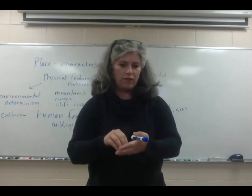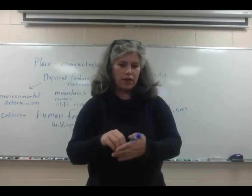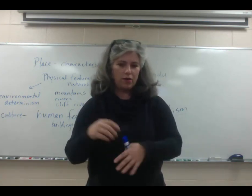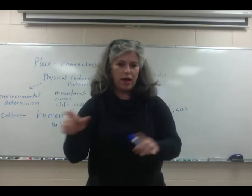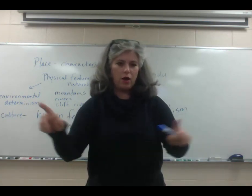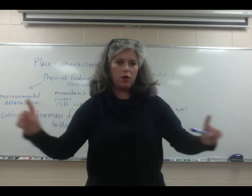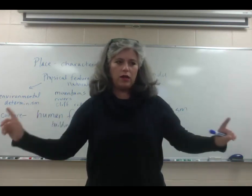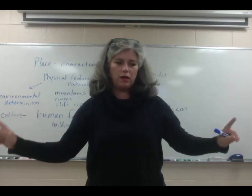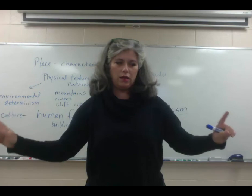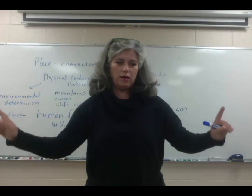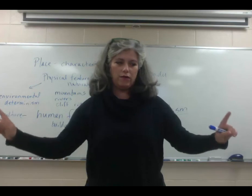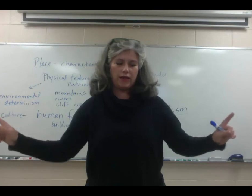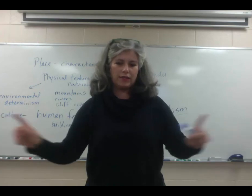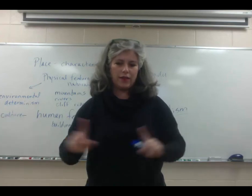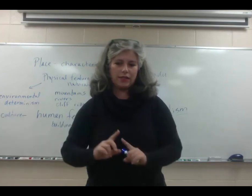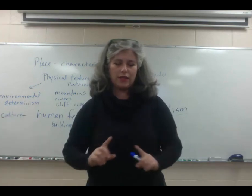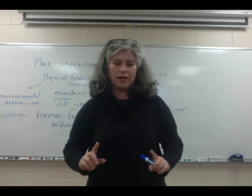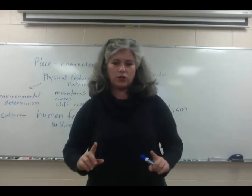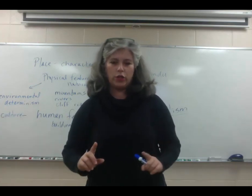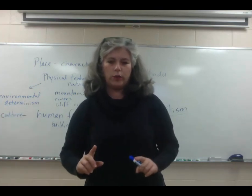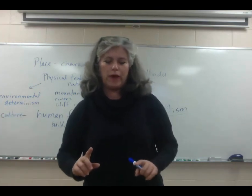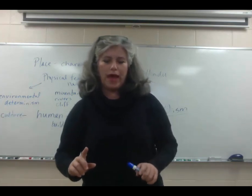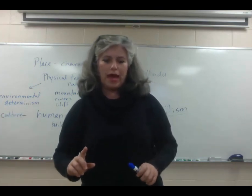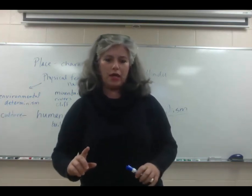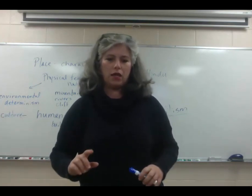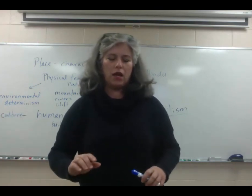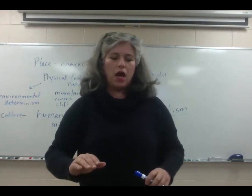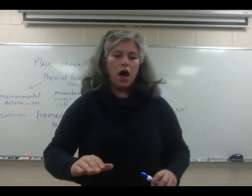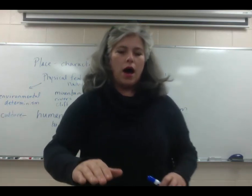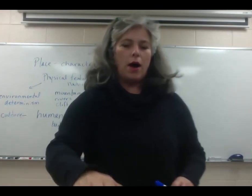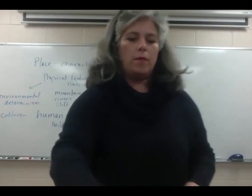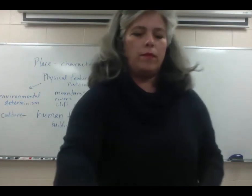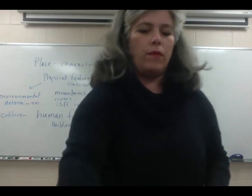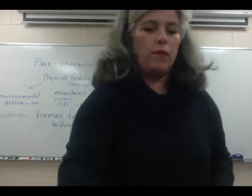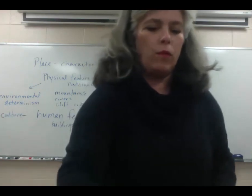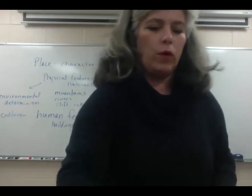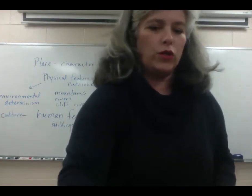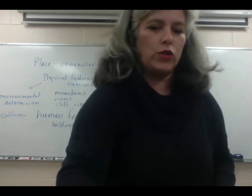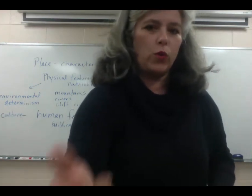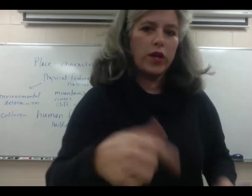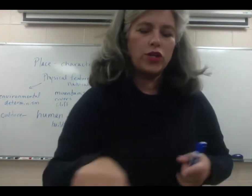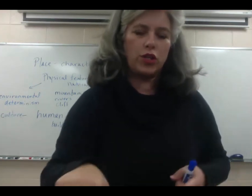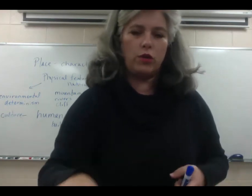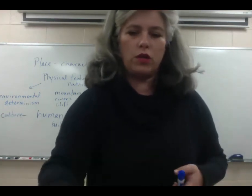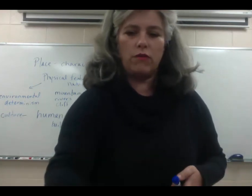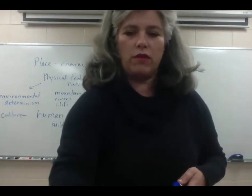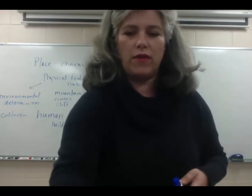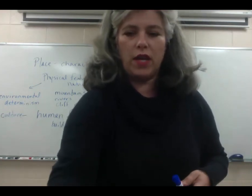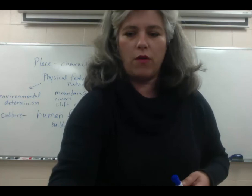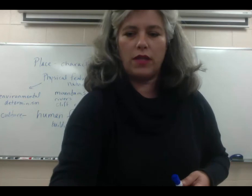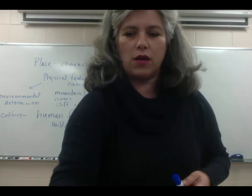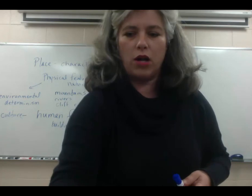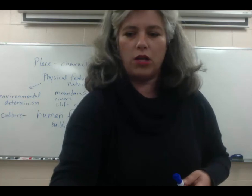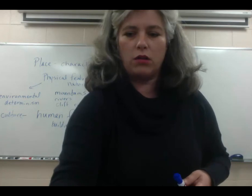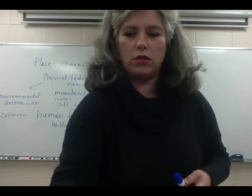video now in the face-to-face classroom, and we'll switch to the video that's on